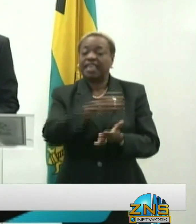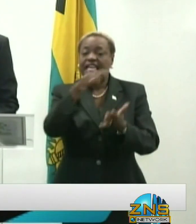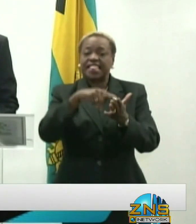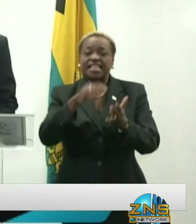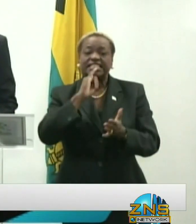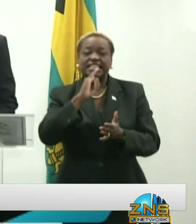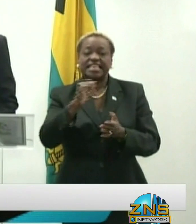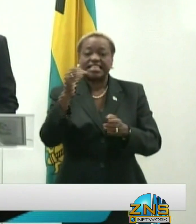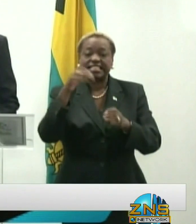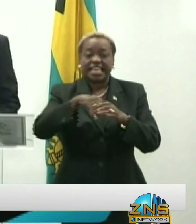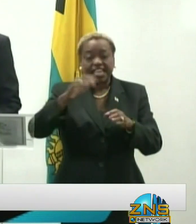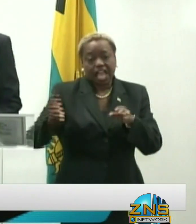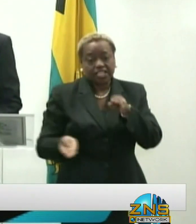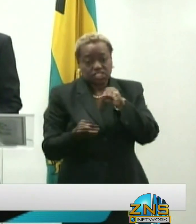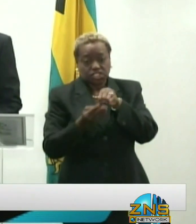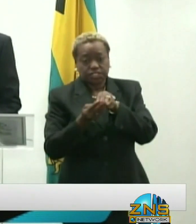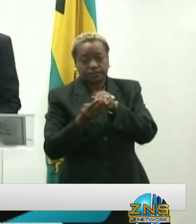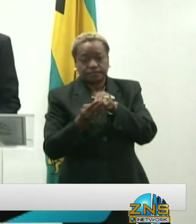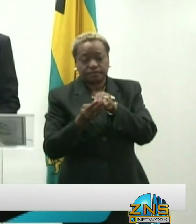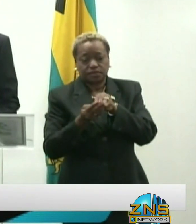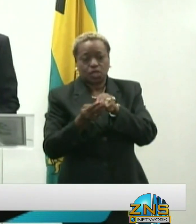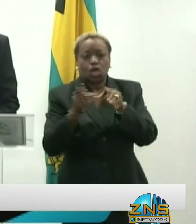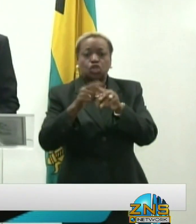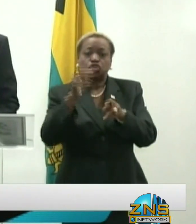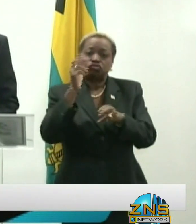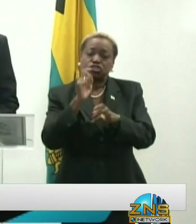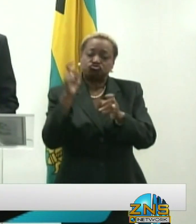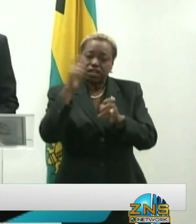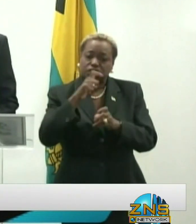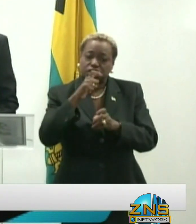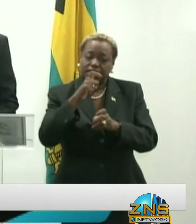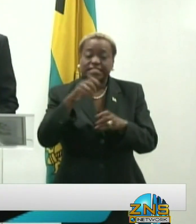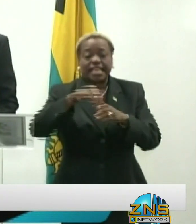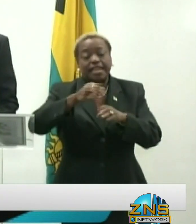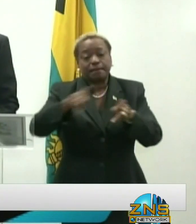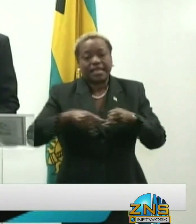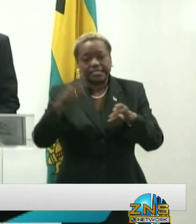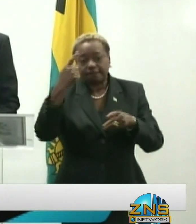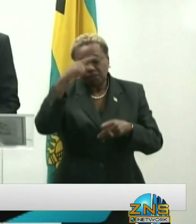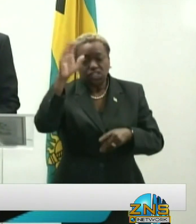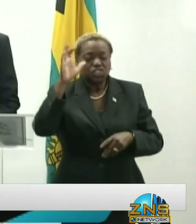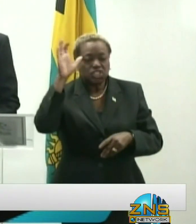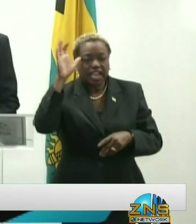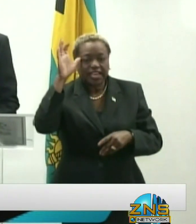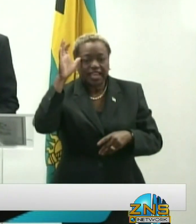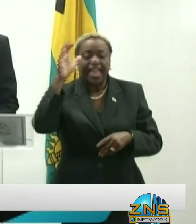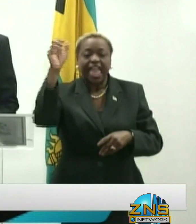This is in addition to restrictions already in place for China,